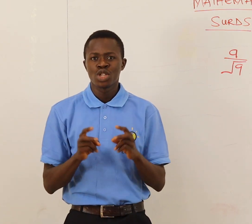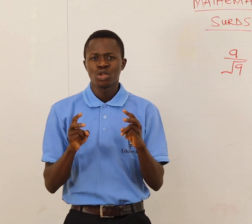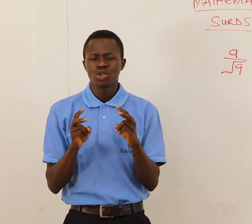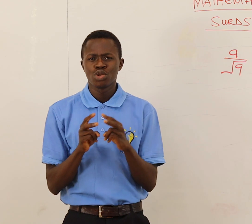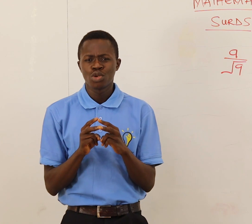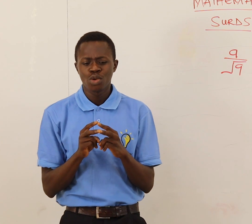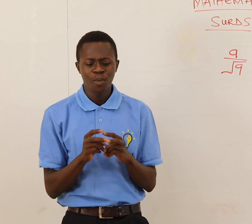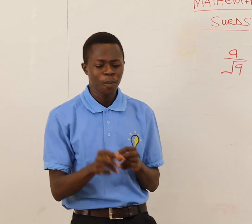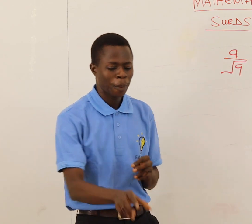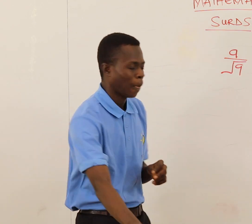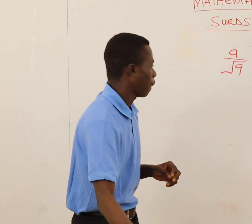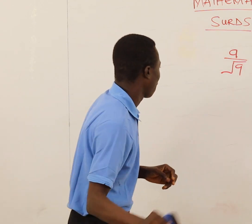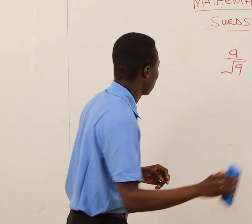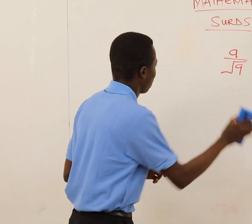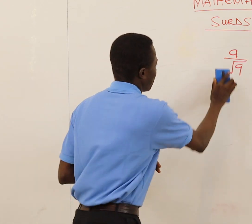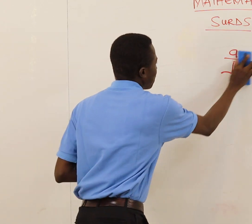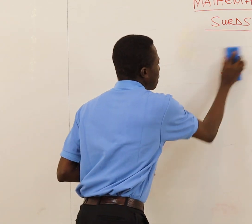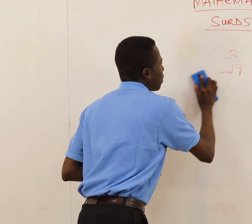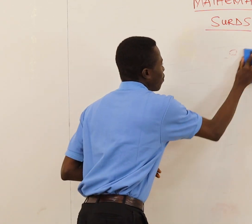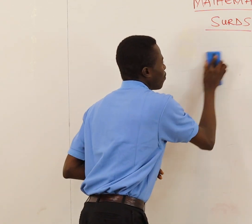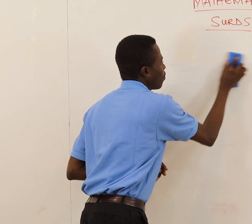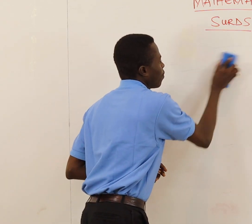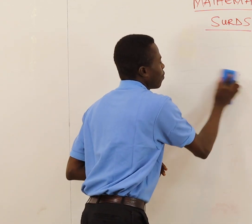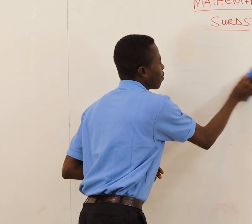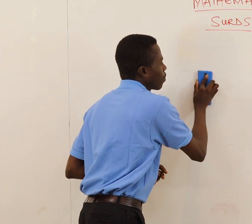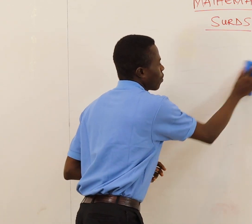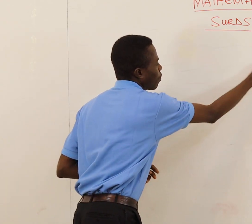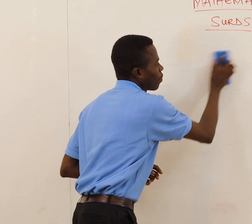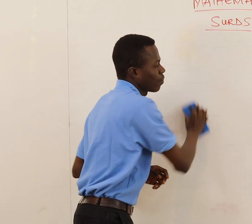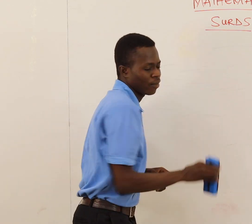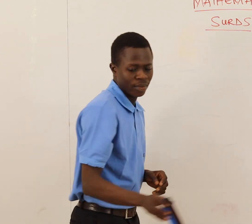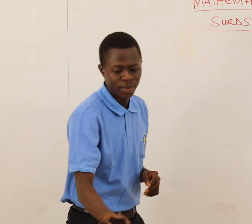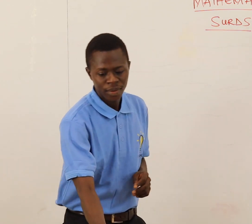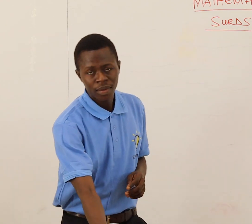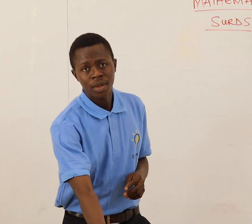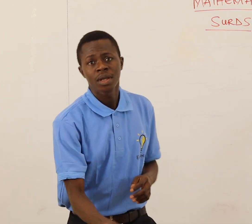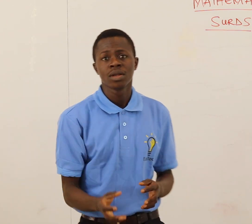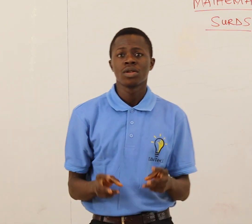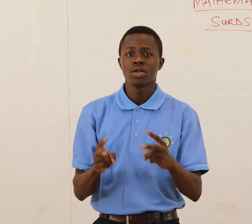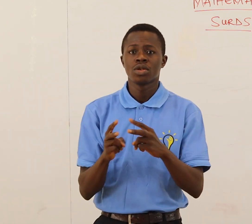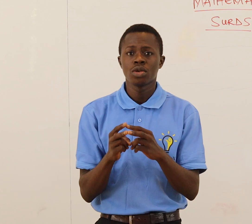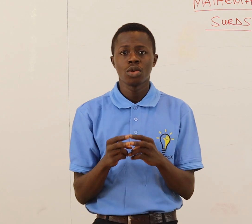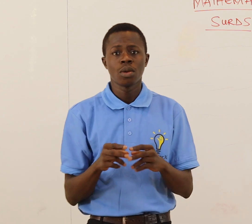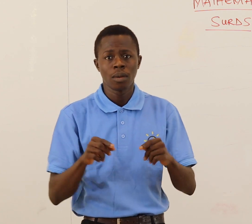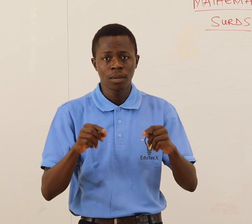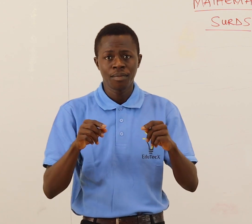Yes. If you do that, then you are going to solve this example very